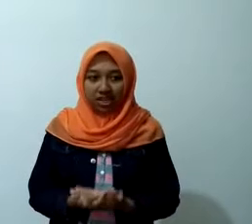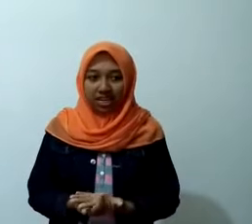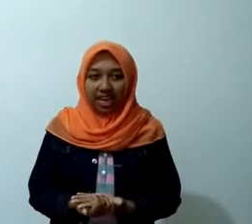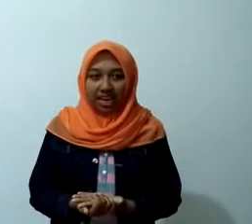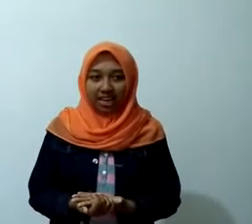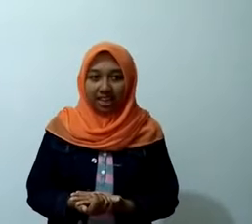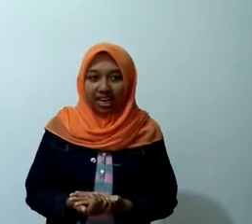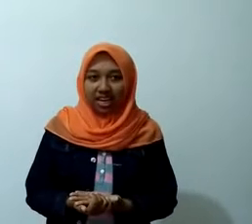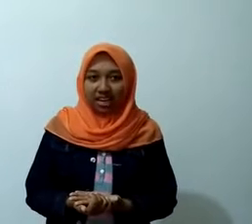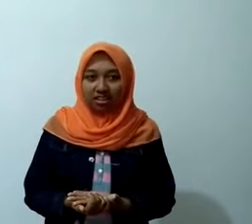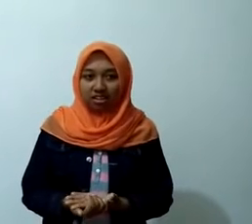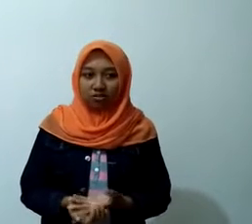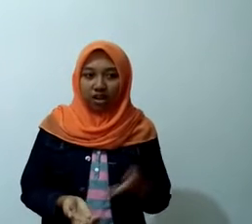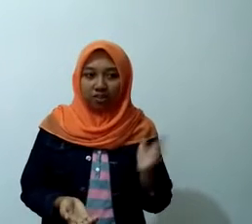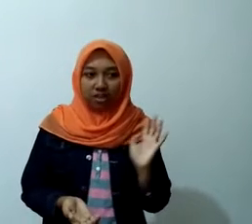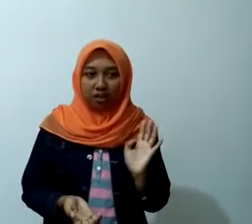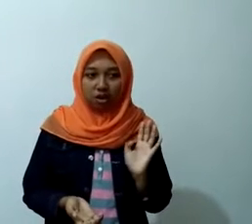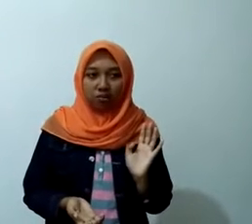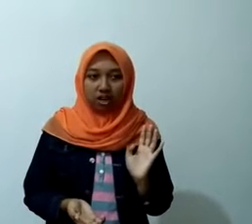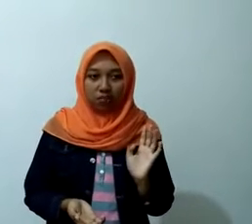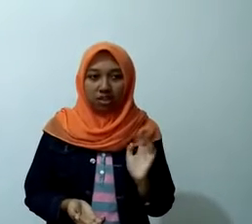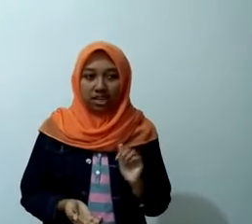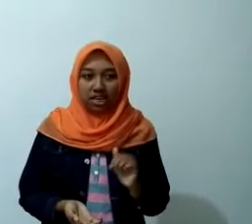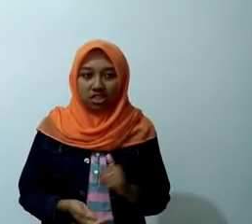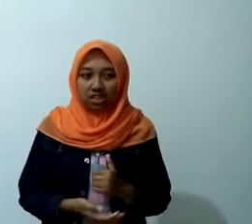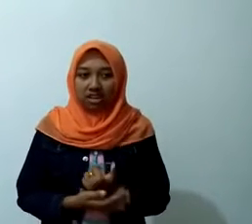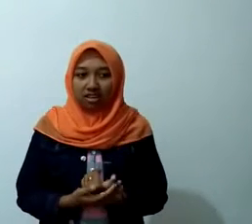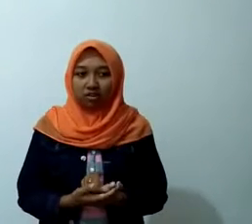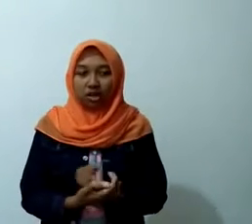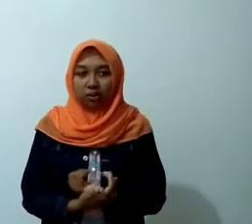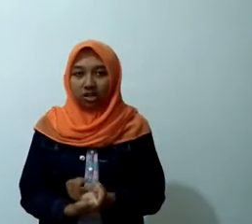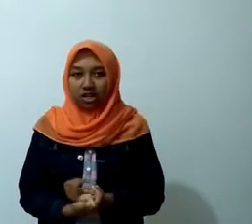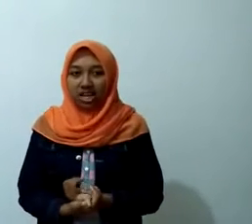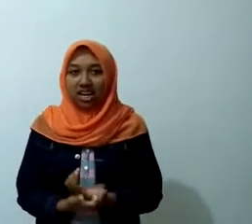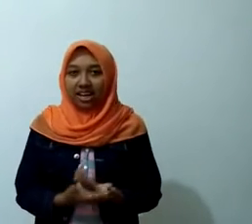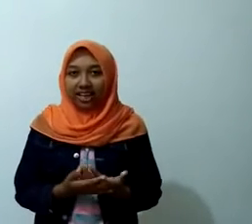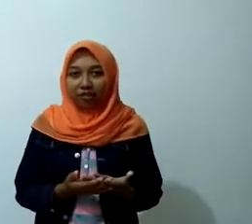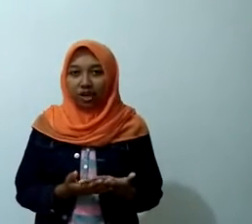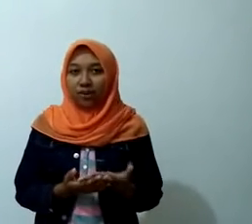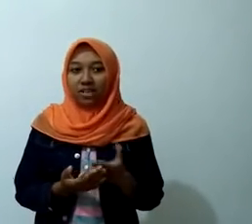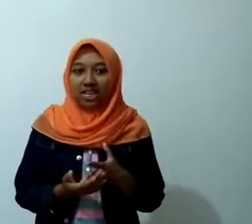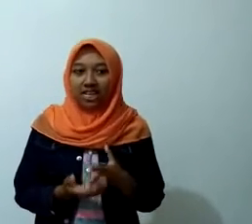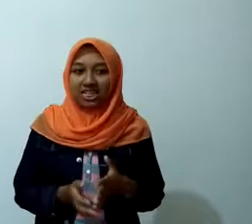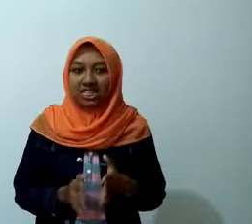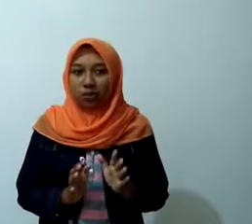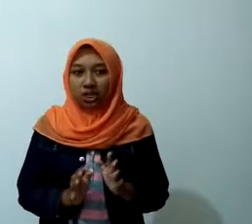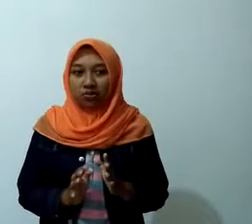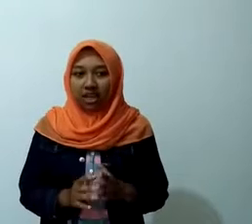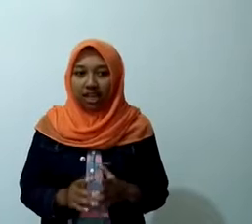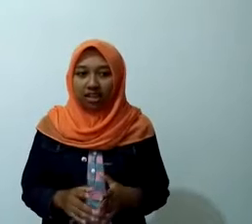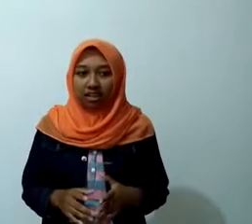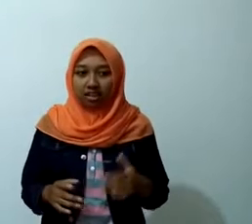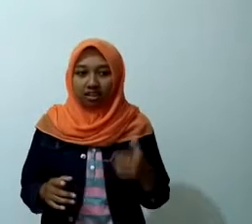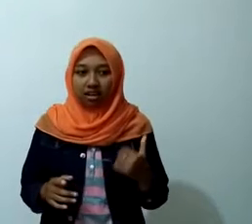speaking vocabulary. And then the 5th type of vocabulary is writing vocabulary. Writing vocabulary is the word we